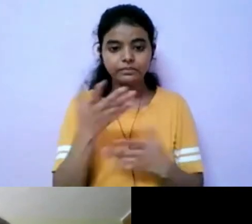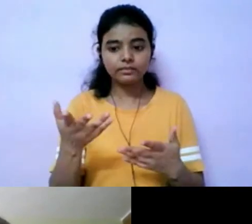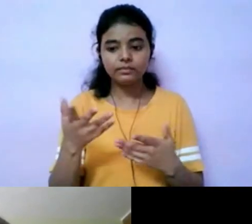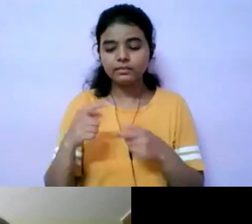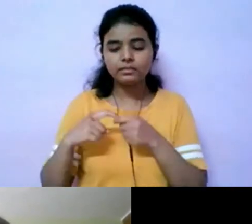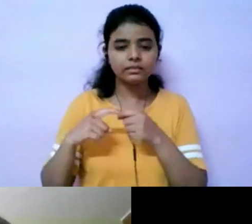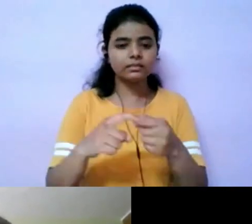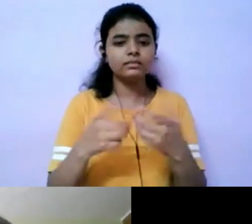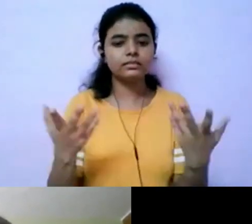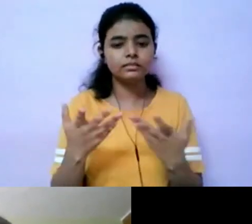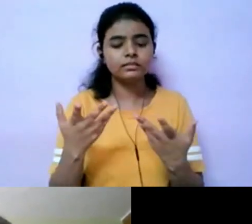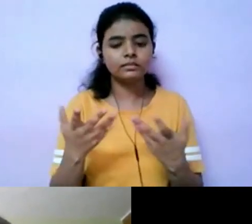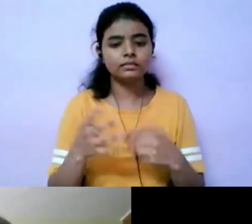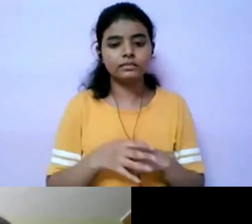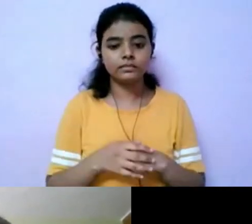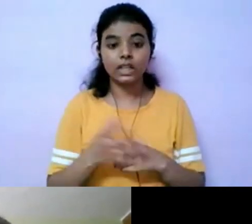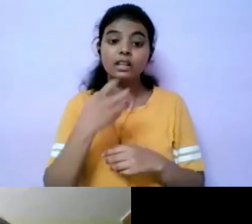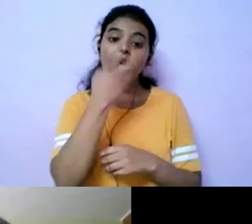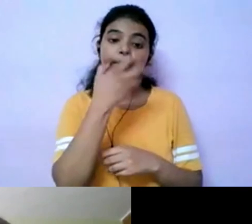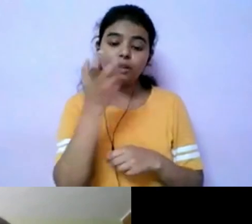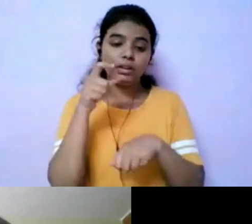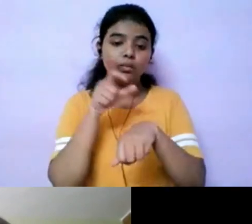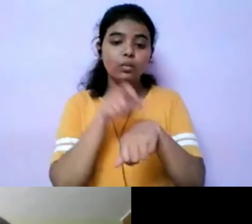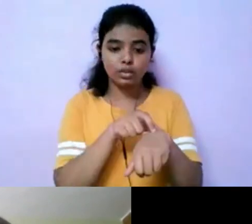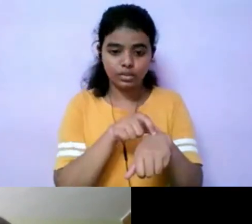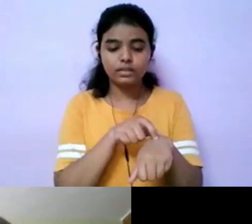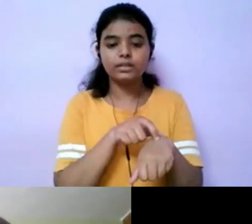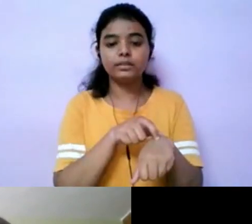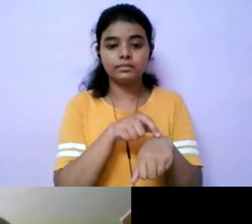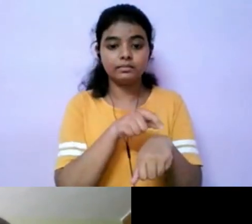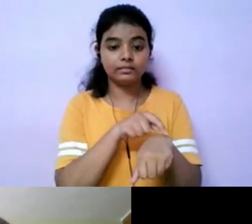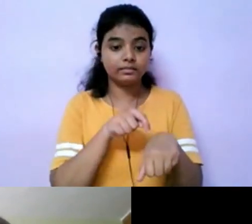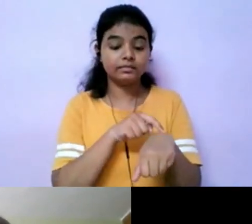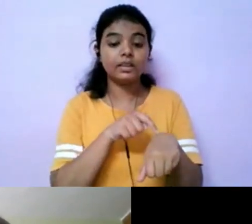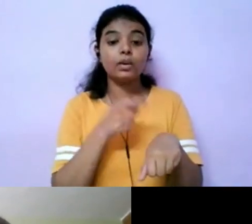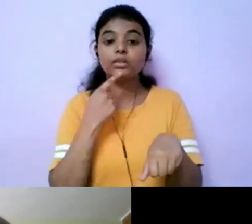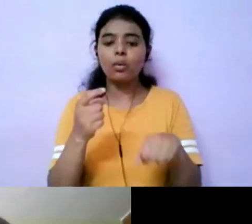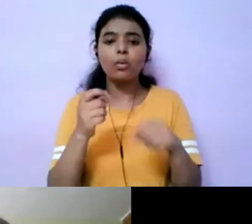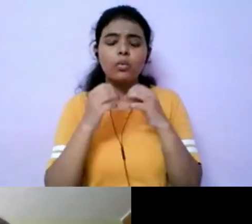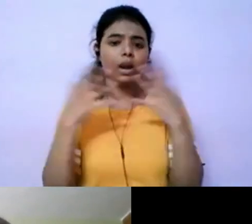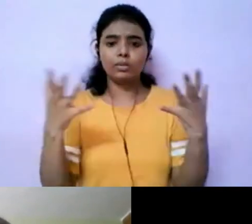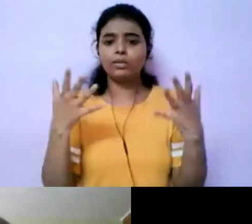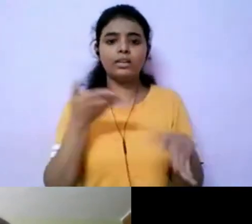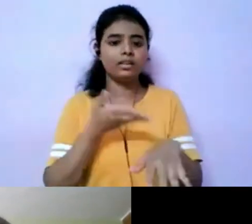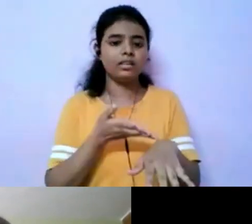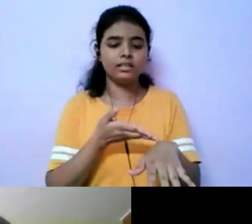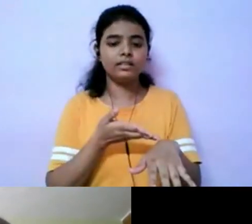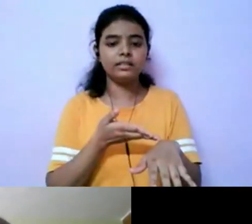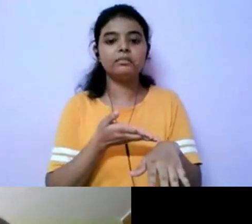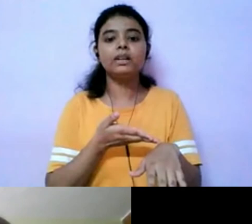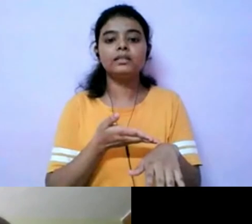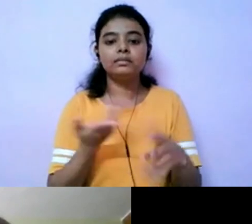the questions by referring to the Apple Watch and saying, Wow, so